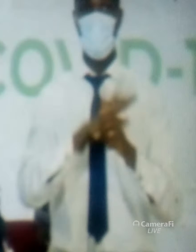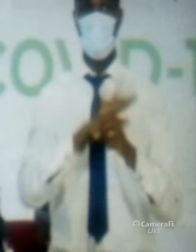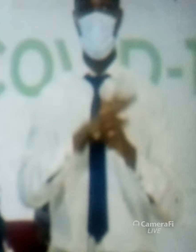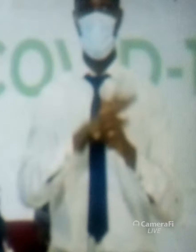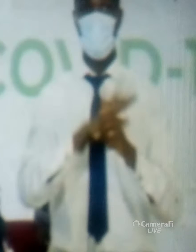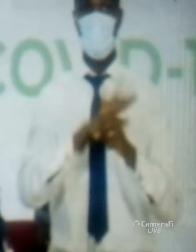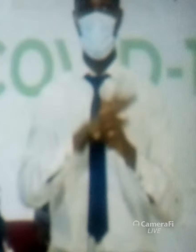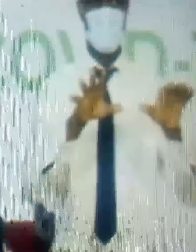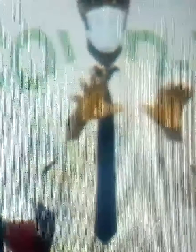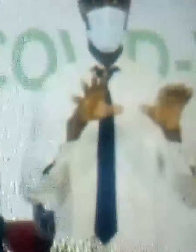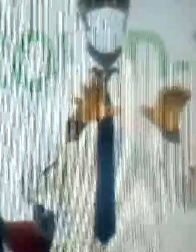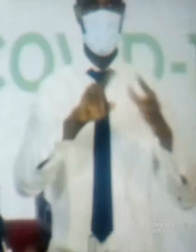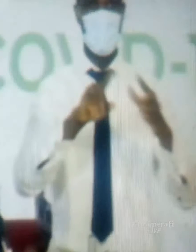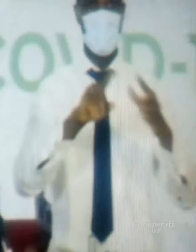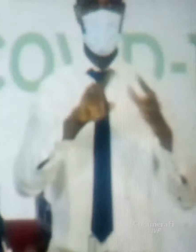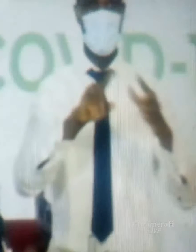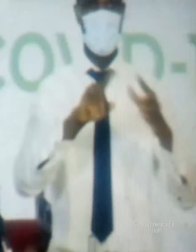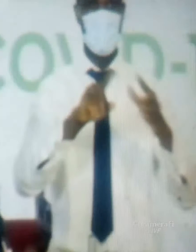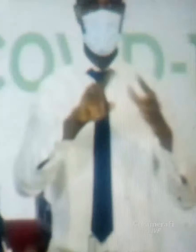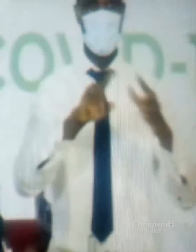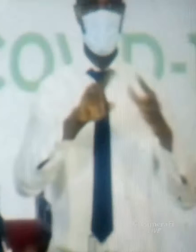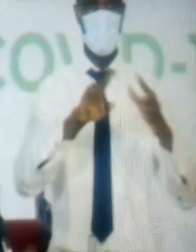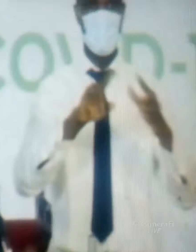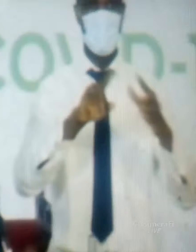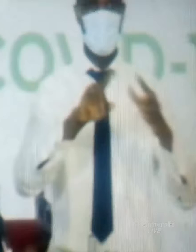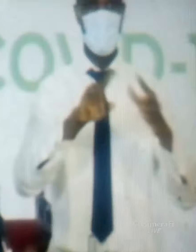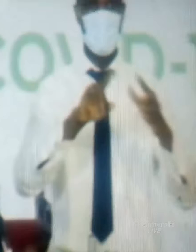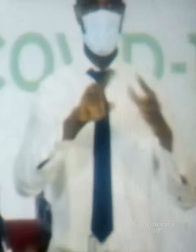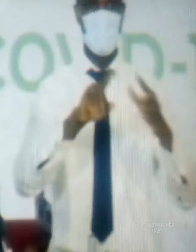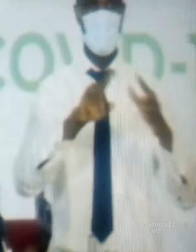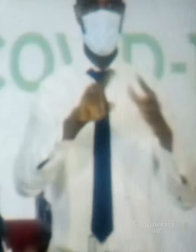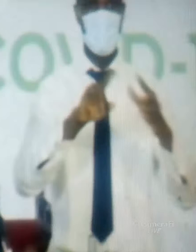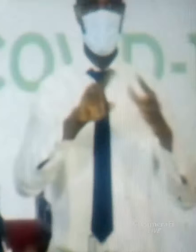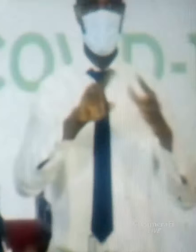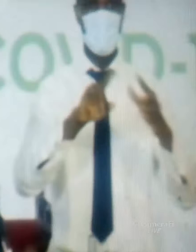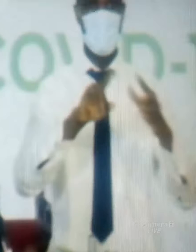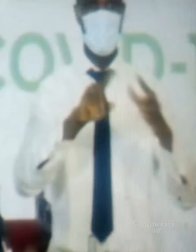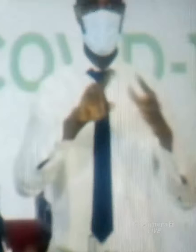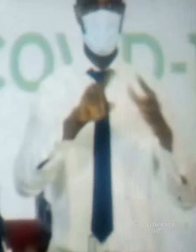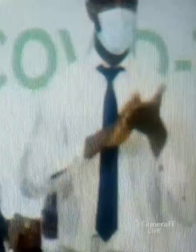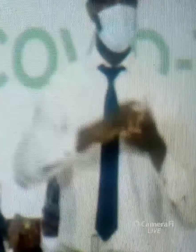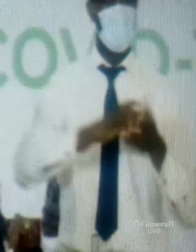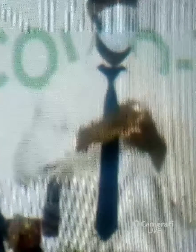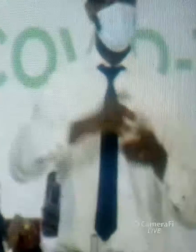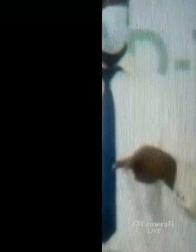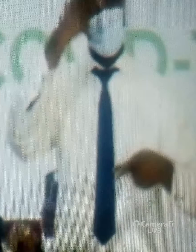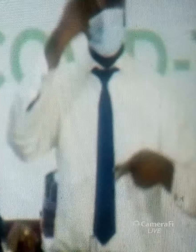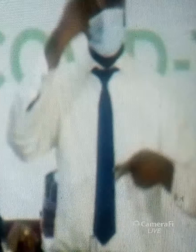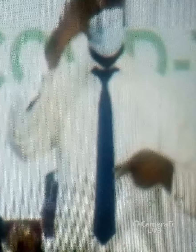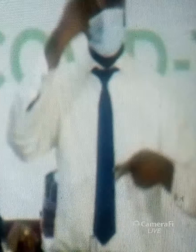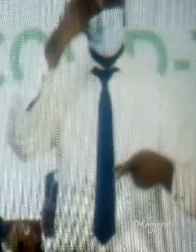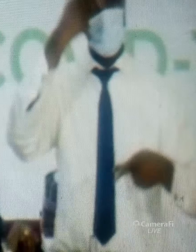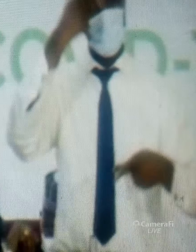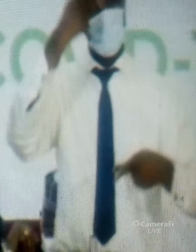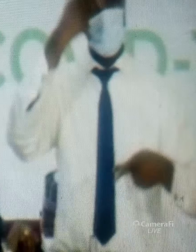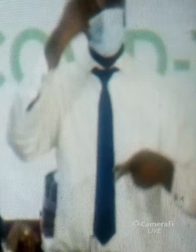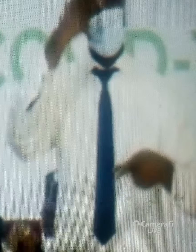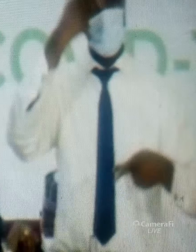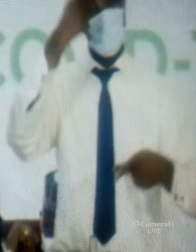COVID-19 started, even before it became a pandemic, I think we had just 3 or 4.